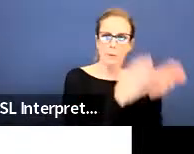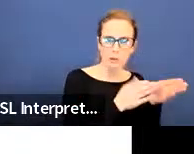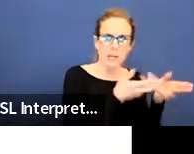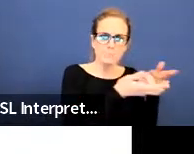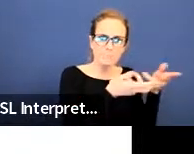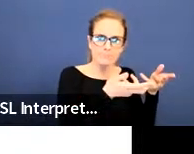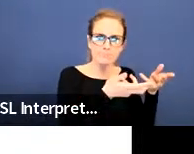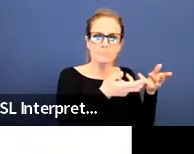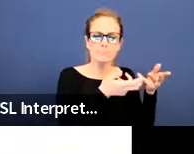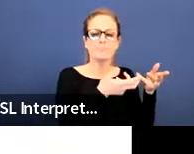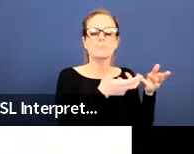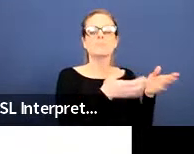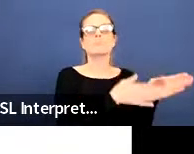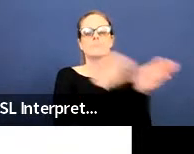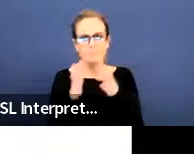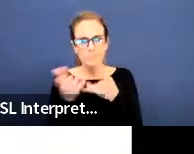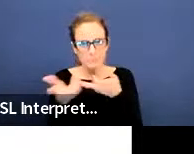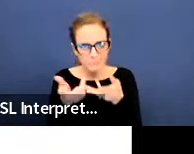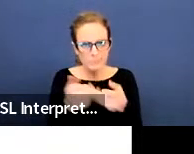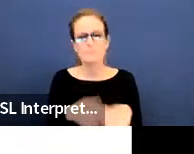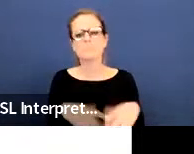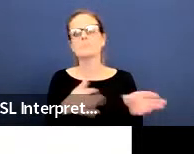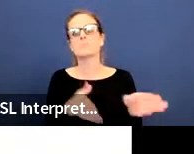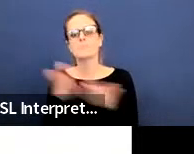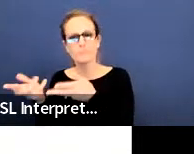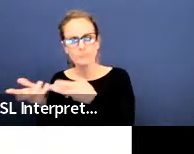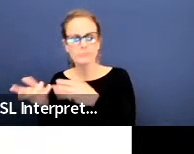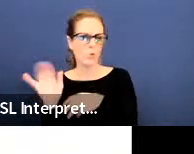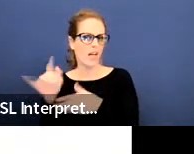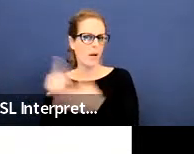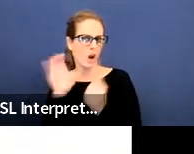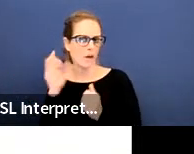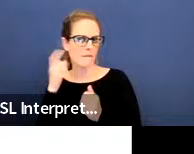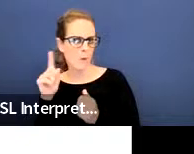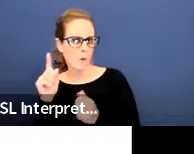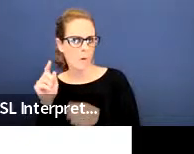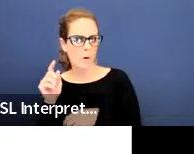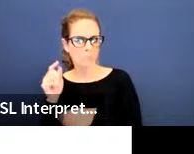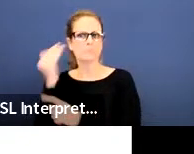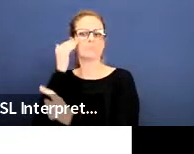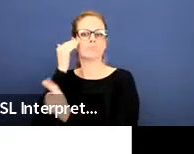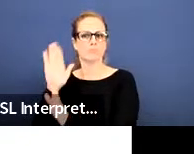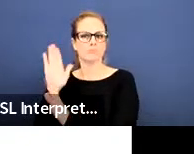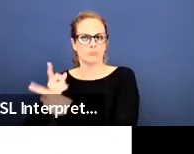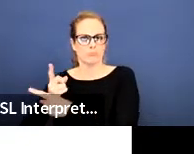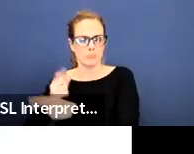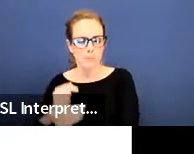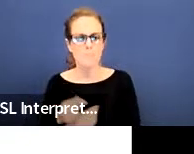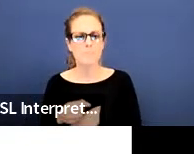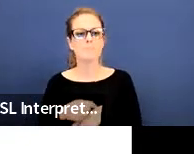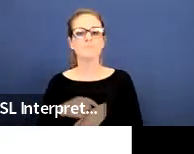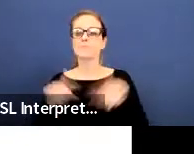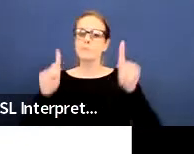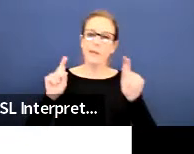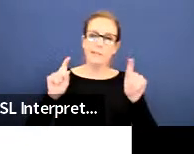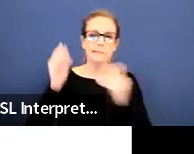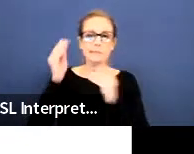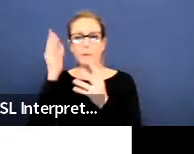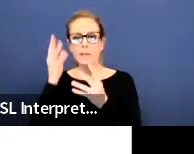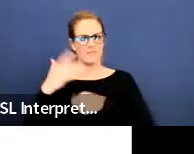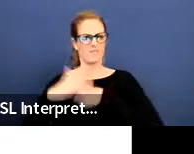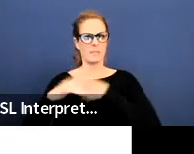So those are some things to look for. And our testing site and lab information are available to you. And so you should